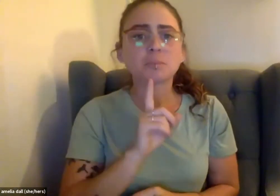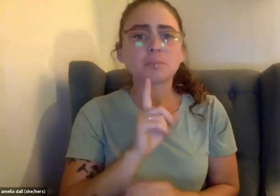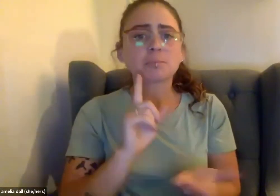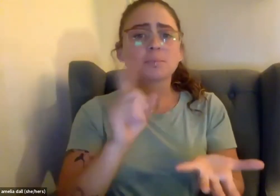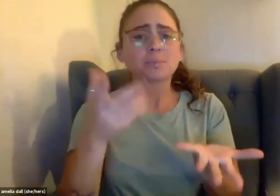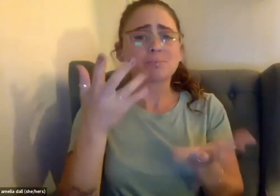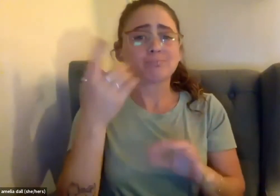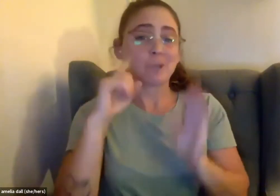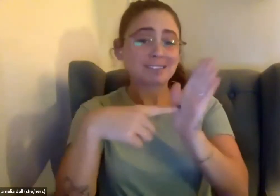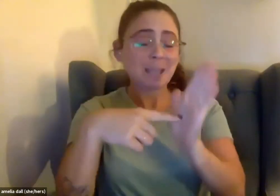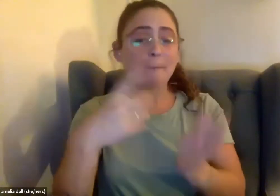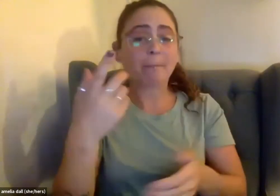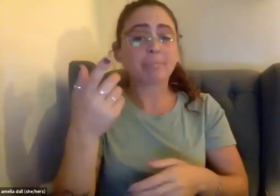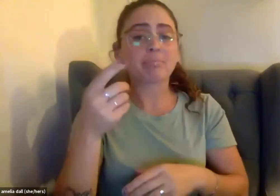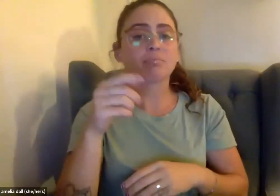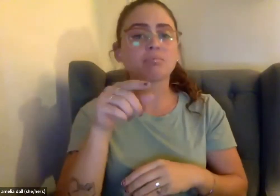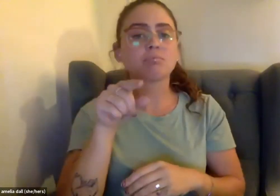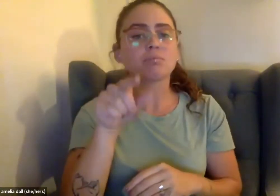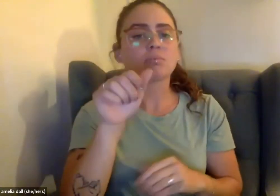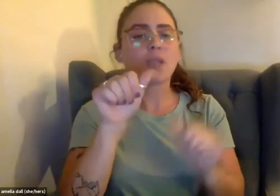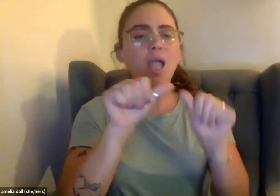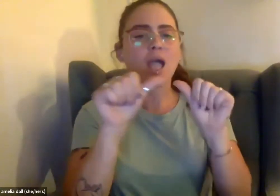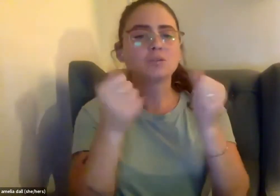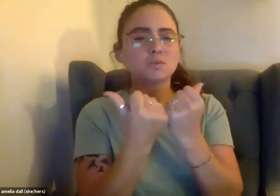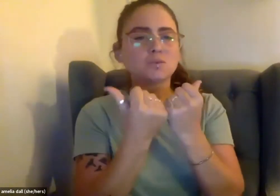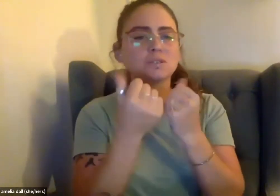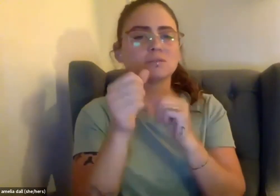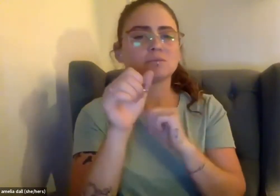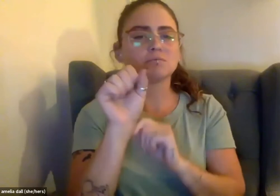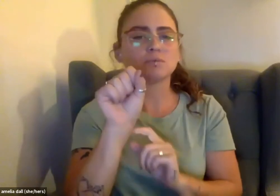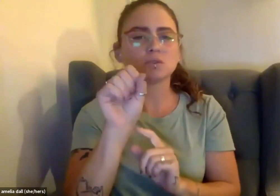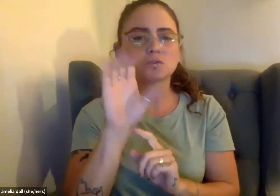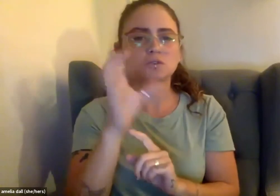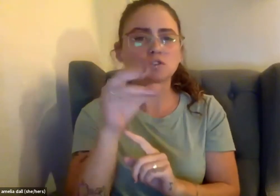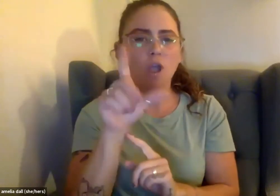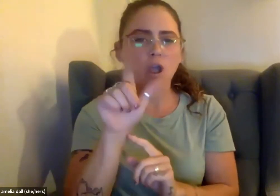does happen in the field of ancient studies, unfortunately.